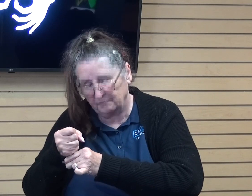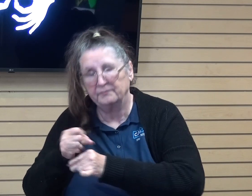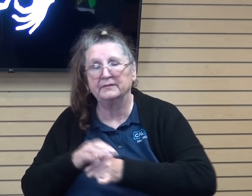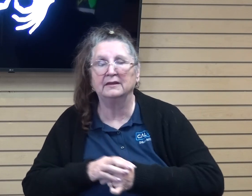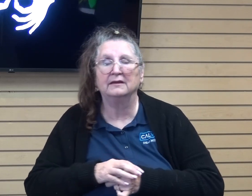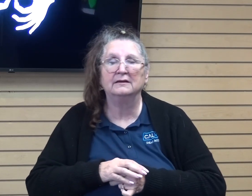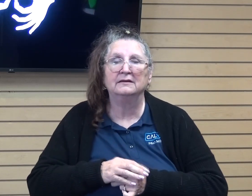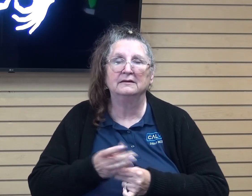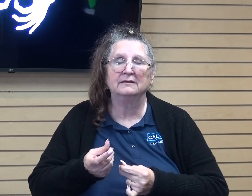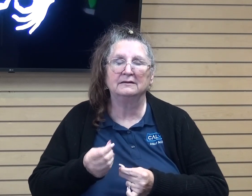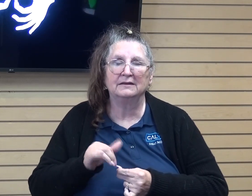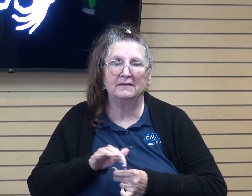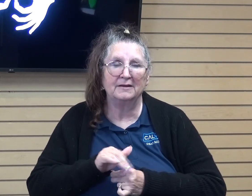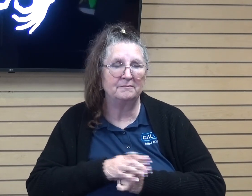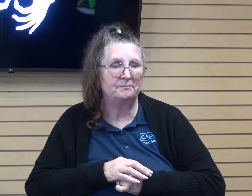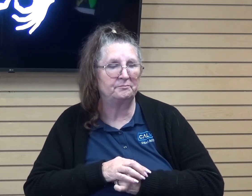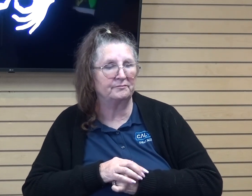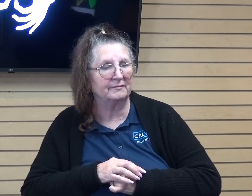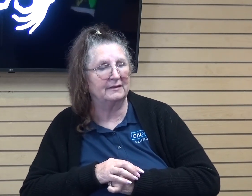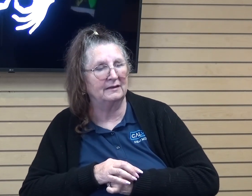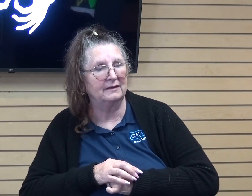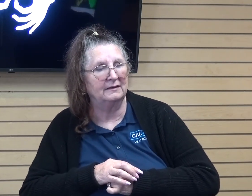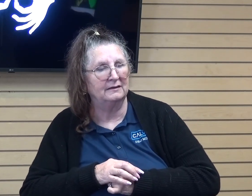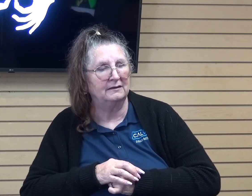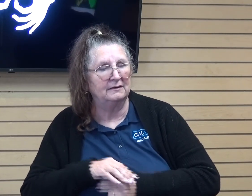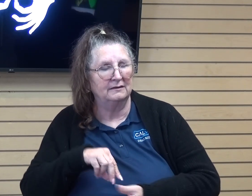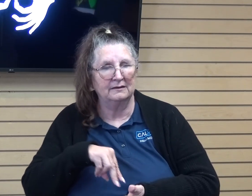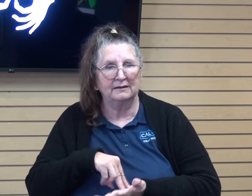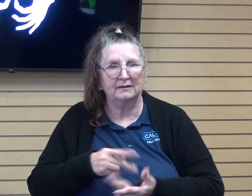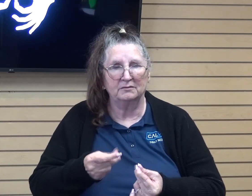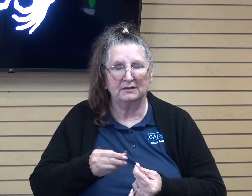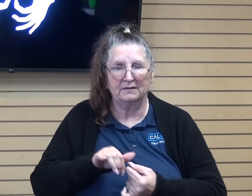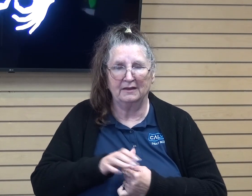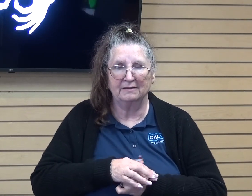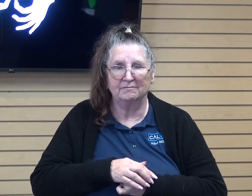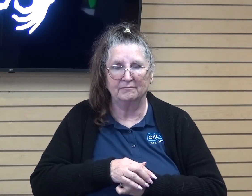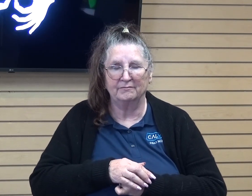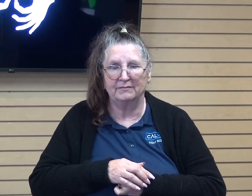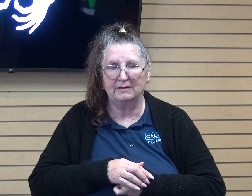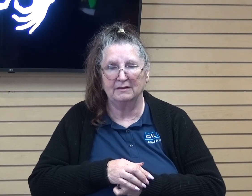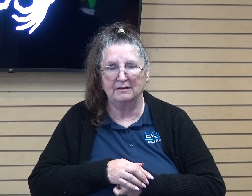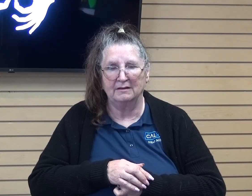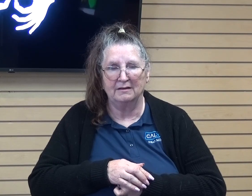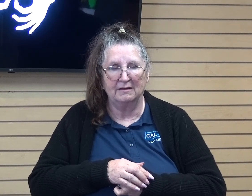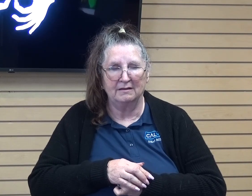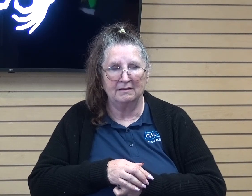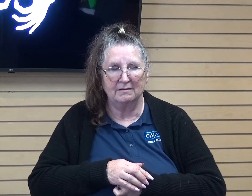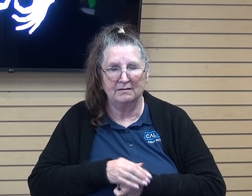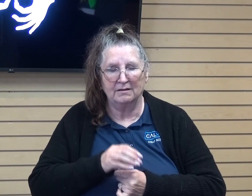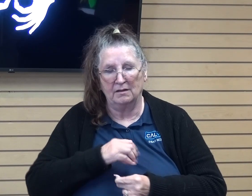it, He got up and he did it. It was just really, really cool to me of just the